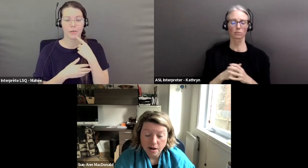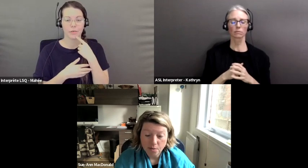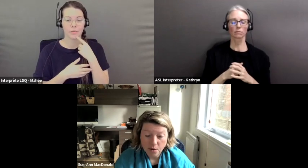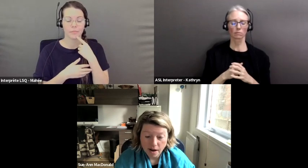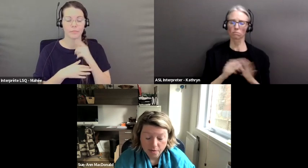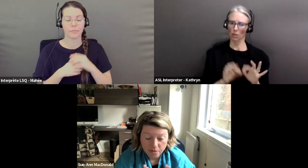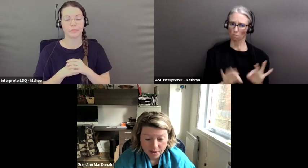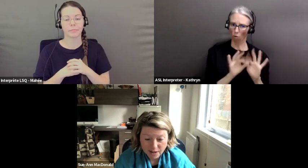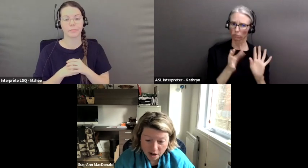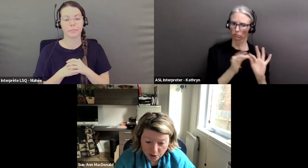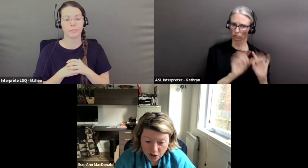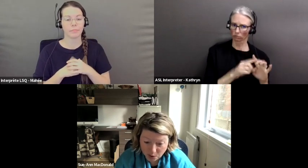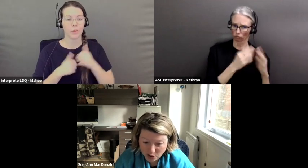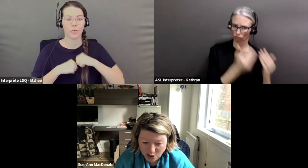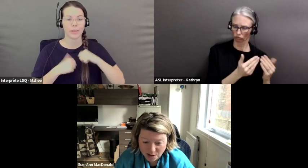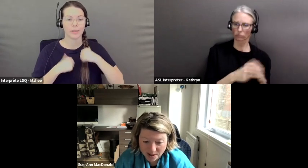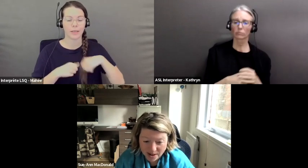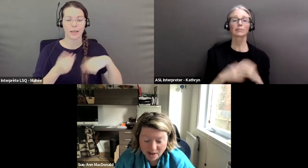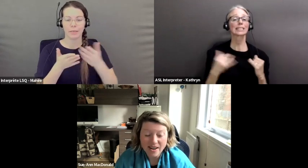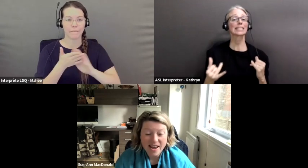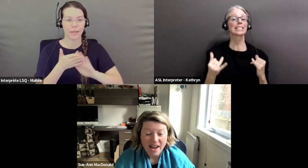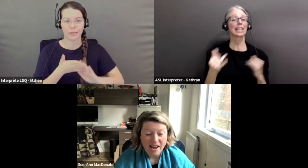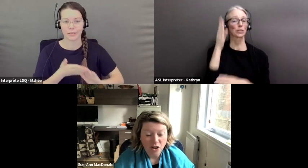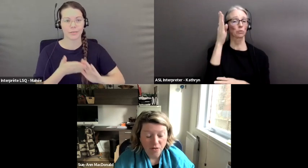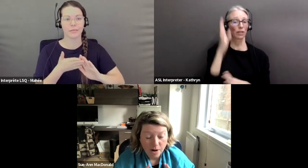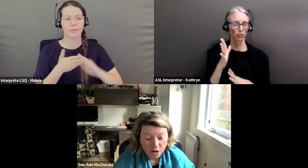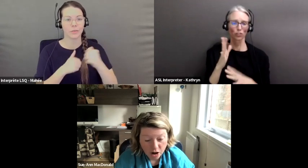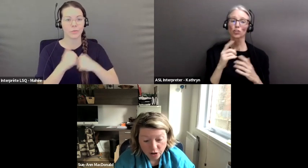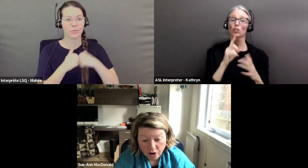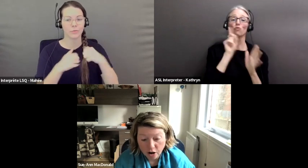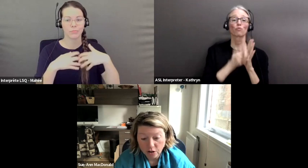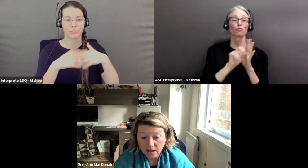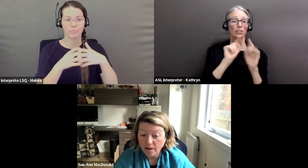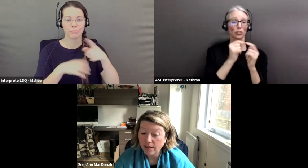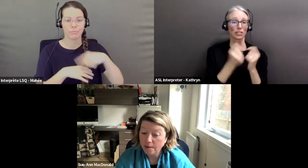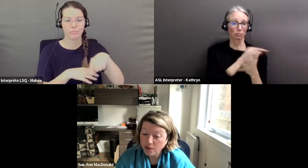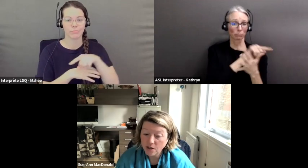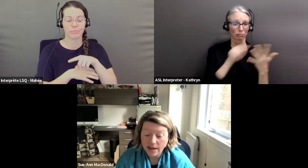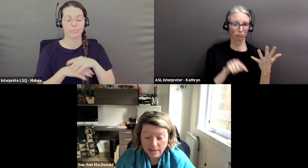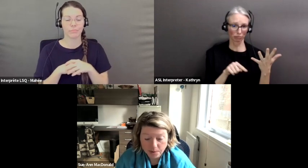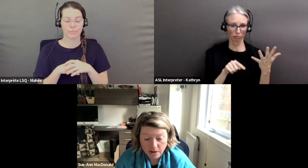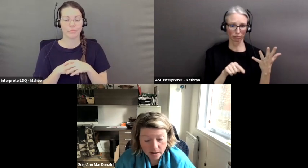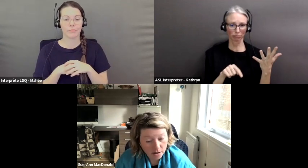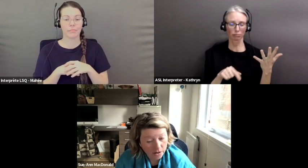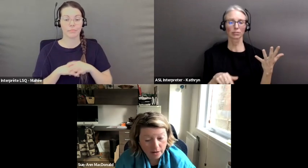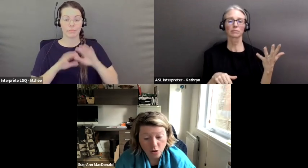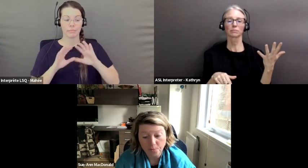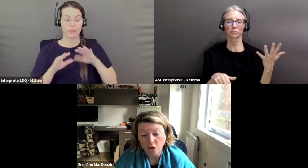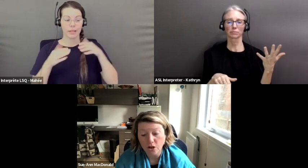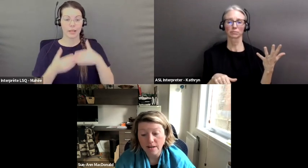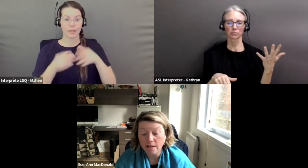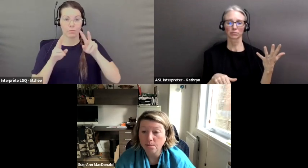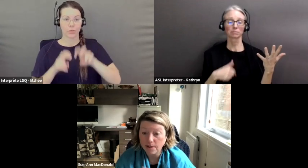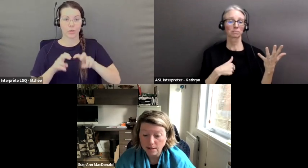speakers, we have the entire research team here. J'ai vraiment le grand honneur de travailler avec des personnes exceptionnelles dans le cadre de